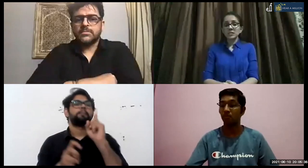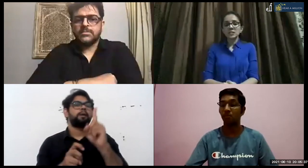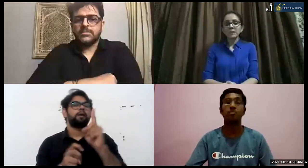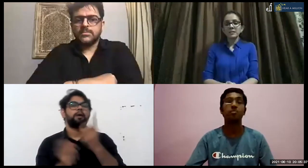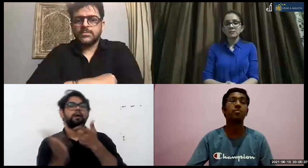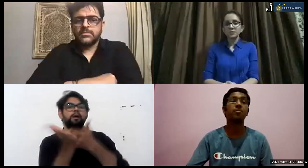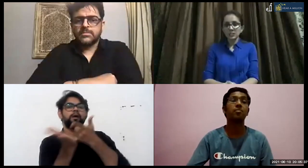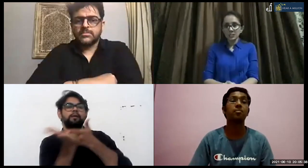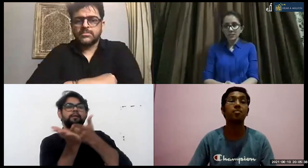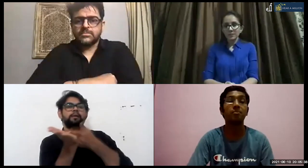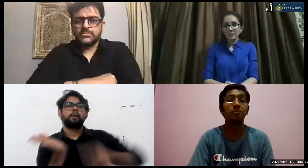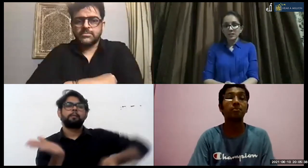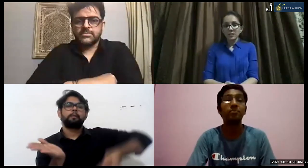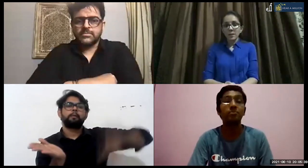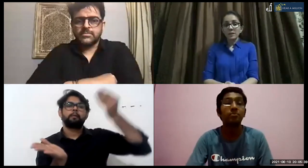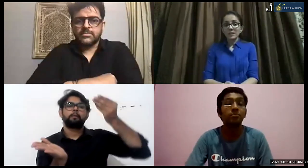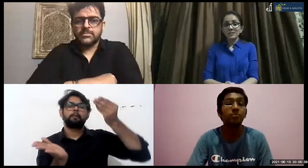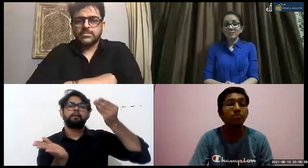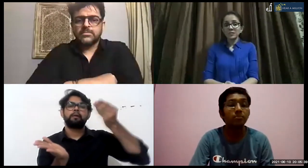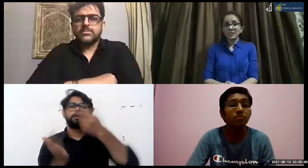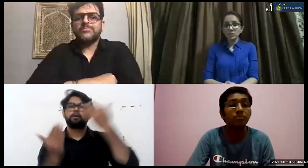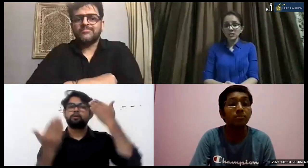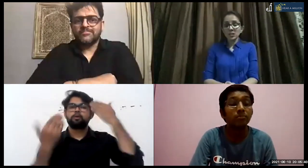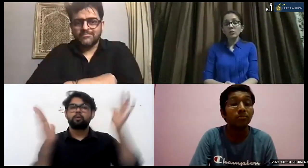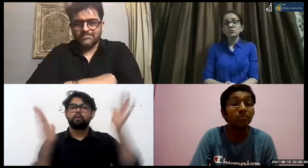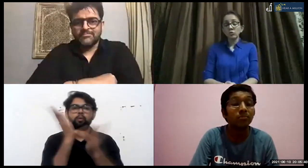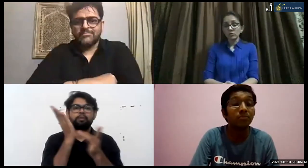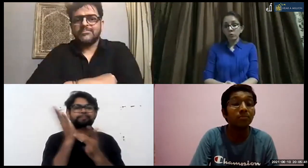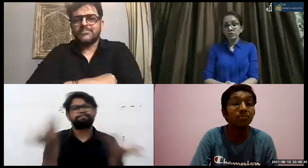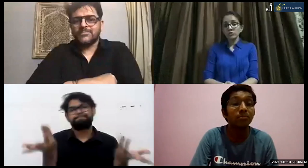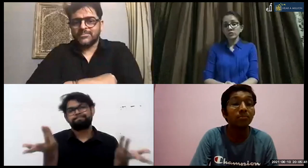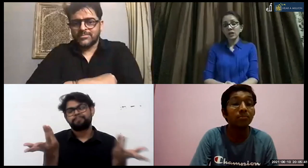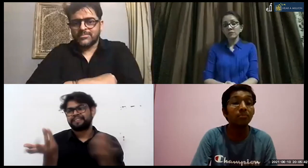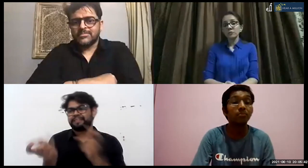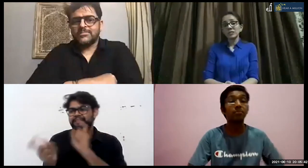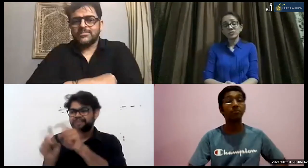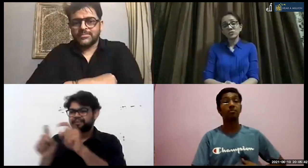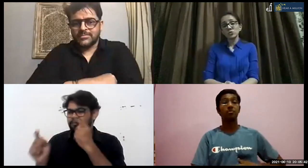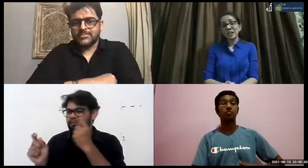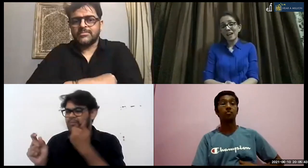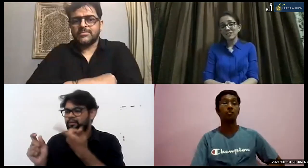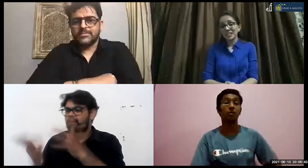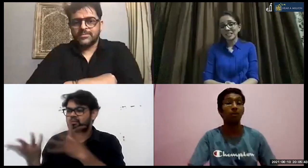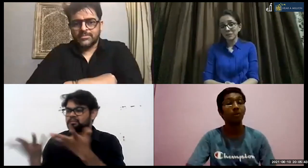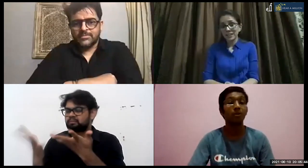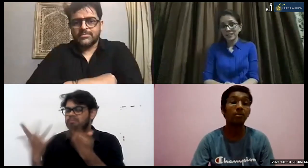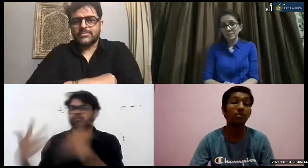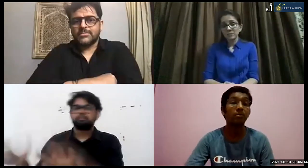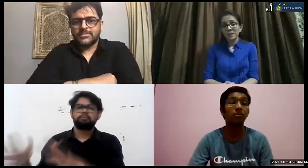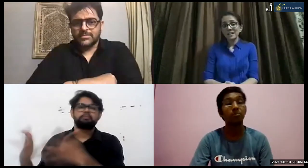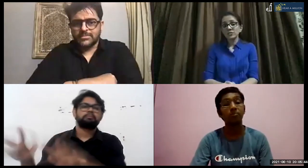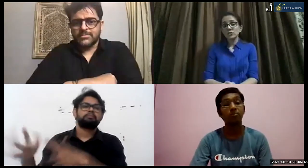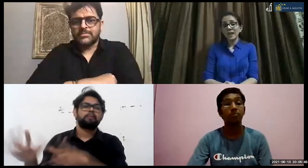6 years, they find it difficult. But in villages also, more children are from villages, so they have a technical